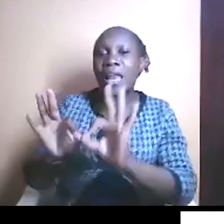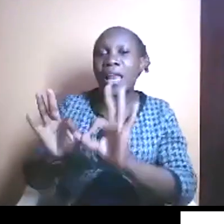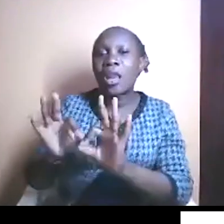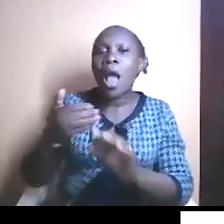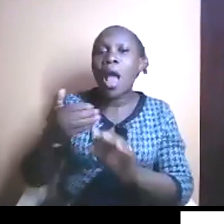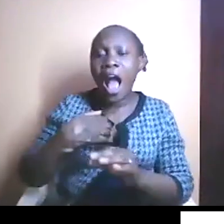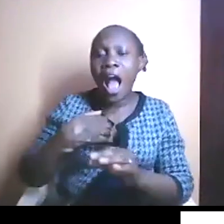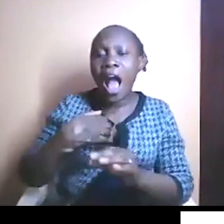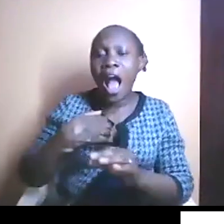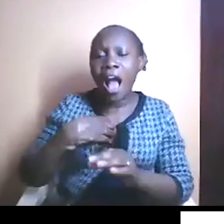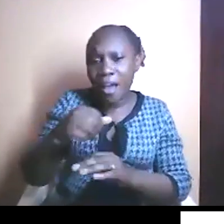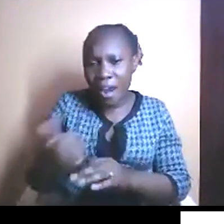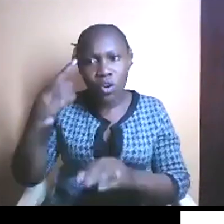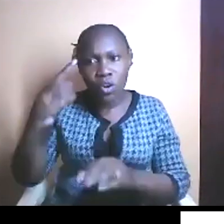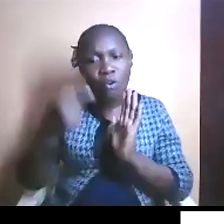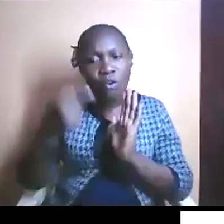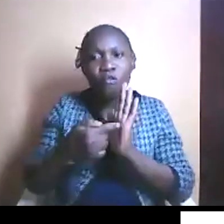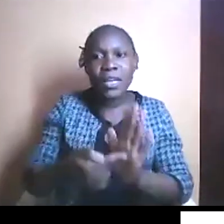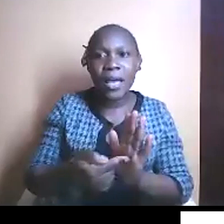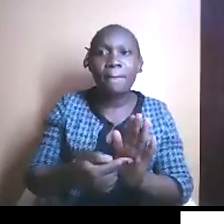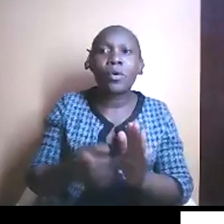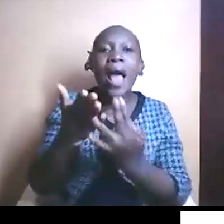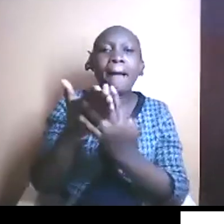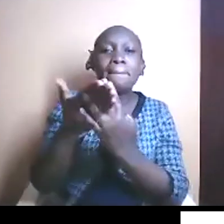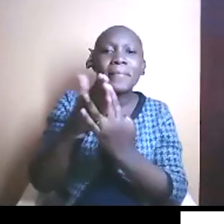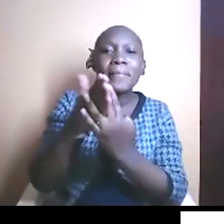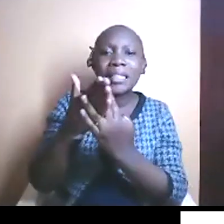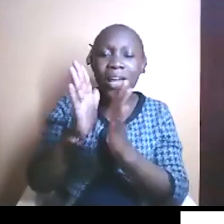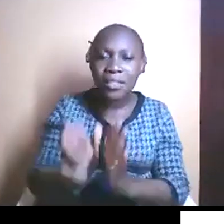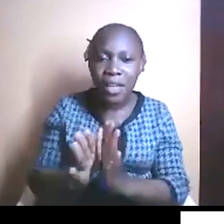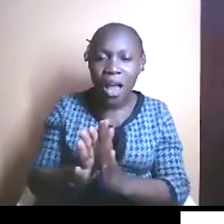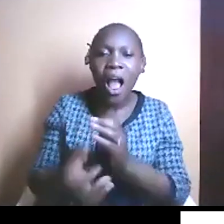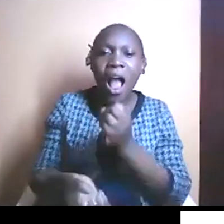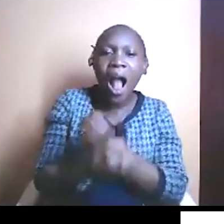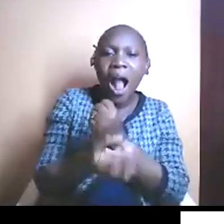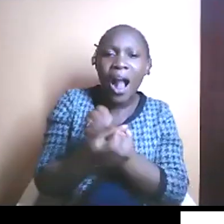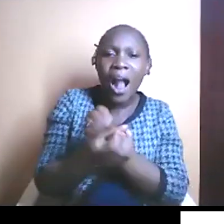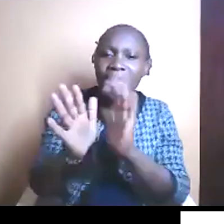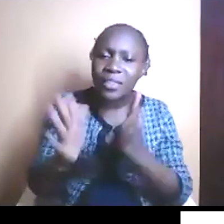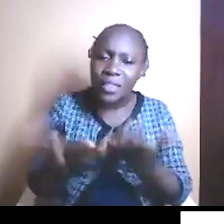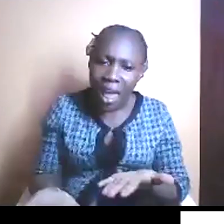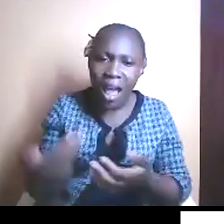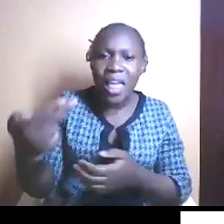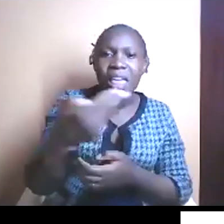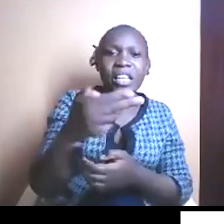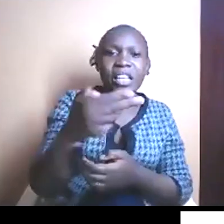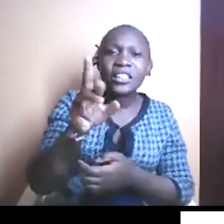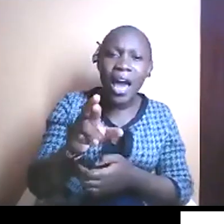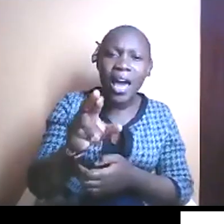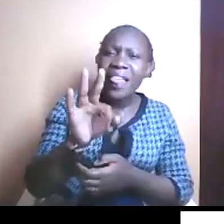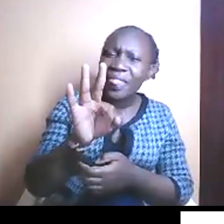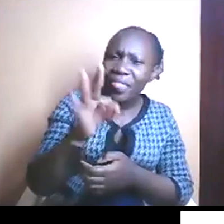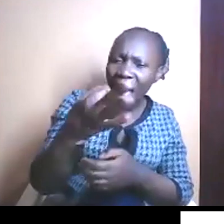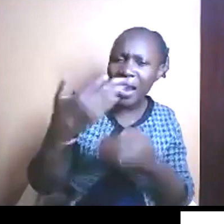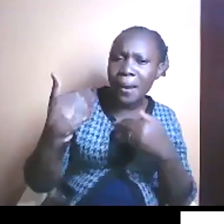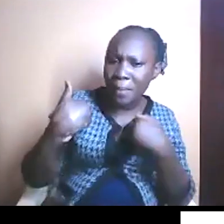a counselor, you can have a mediator, an arbitrator, a HR. That person, the third person is the